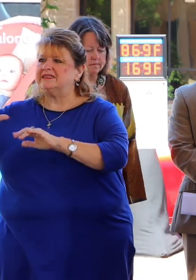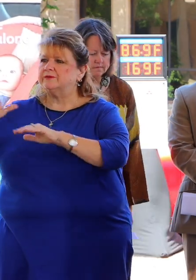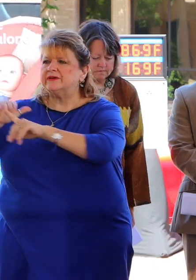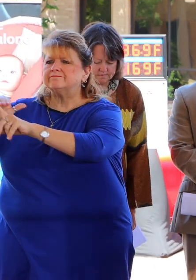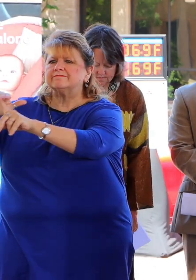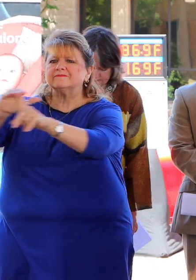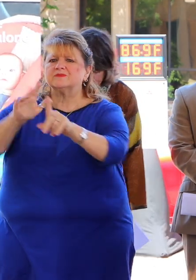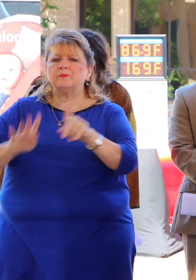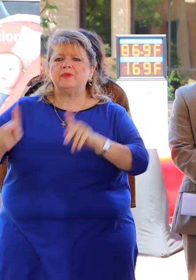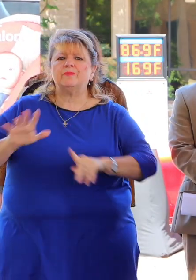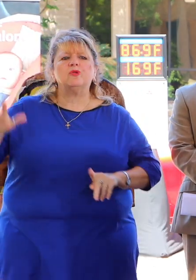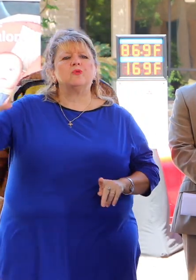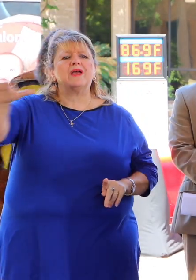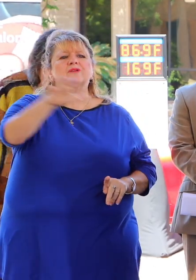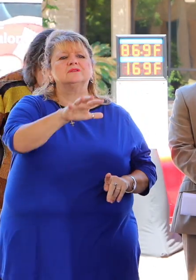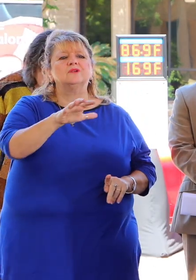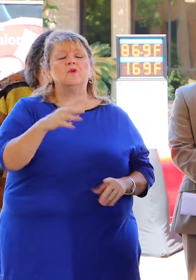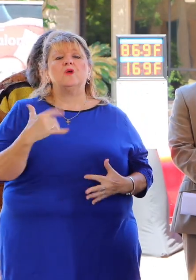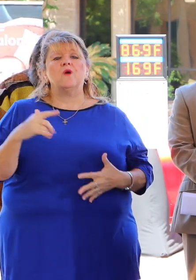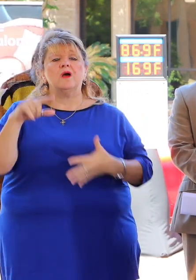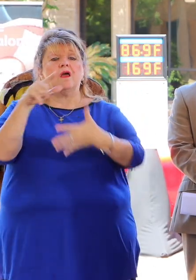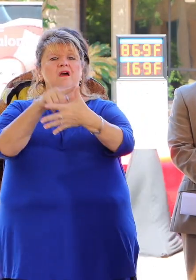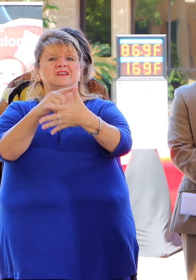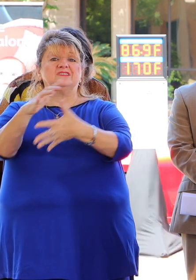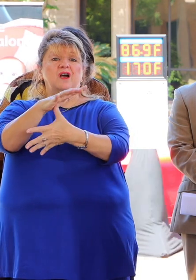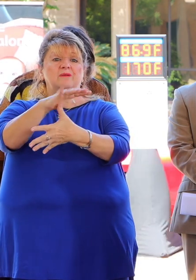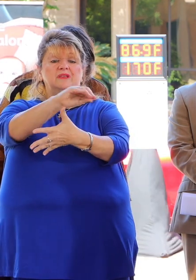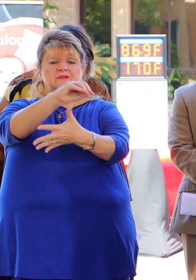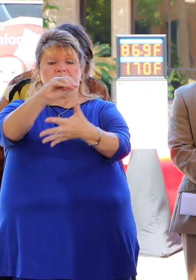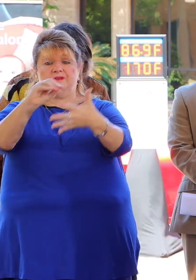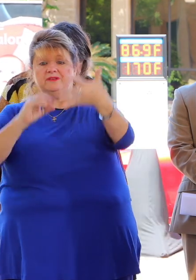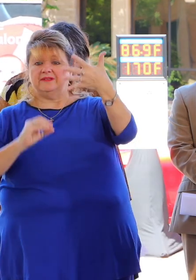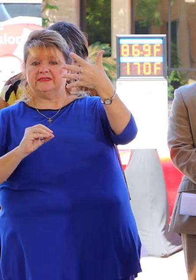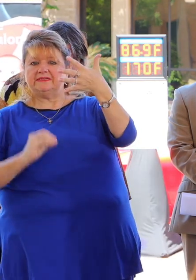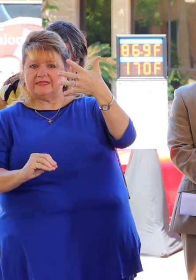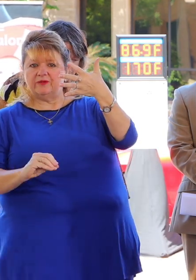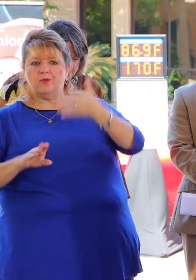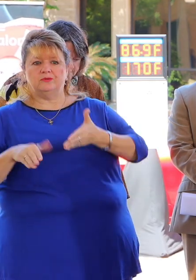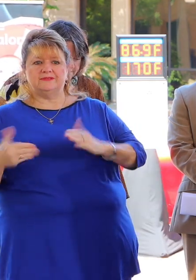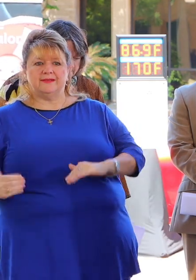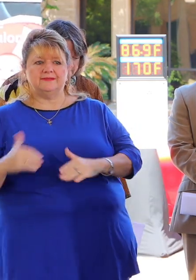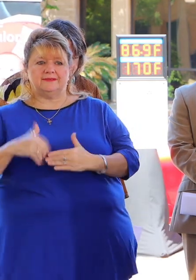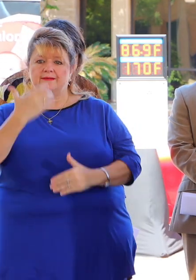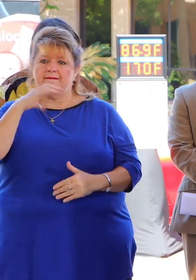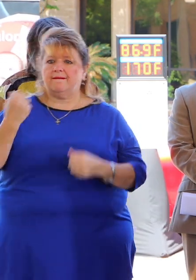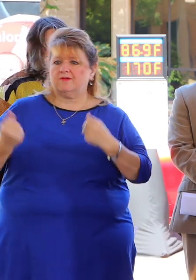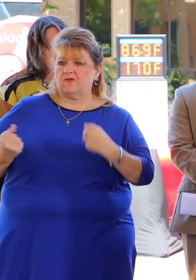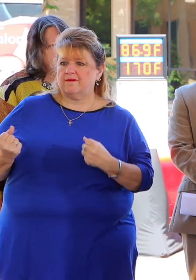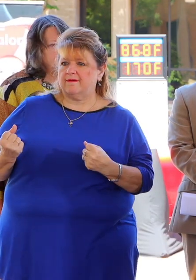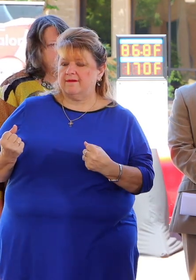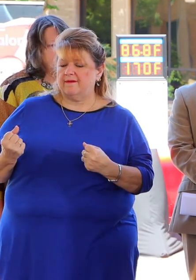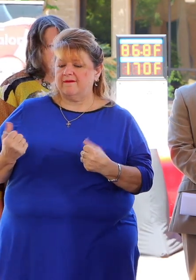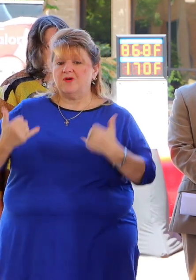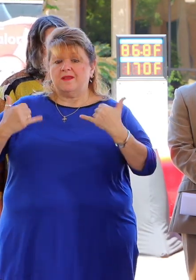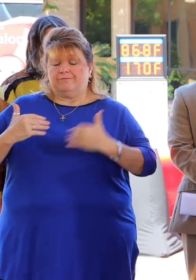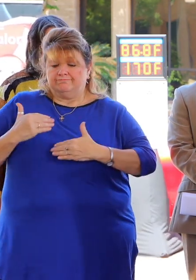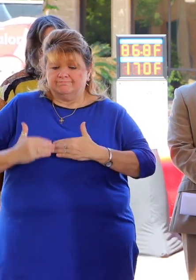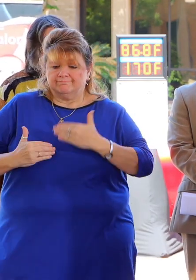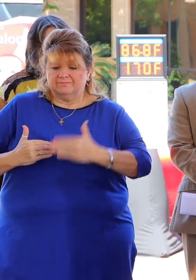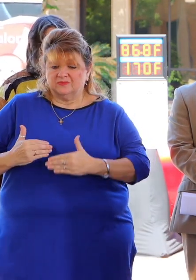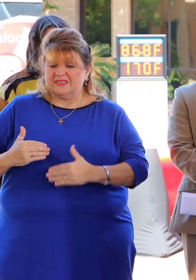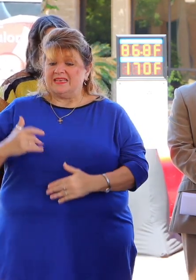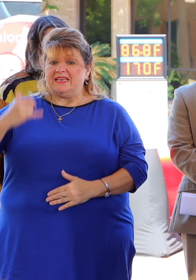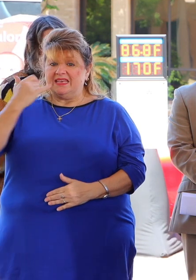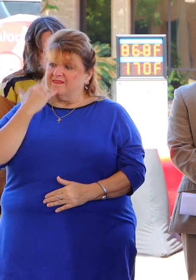the goal of zero deaths related to heat stroke in hot vehicles. Upon taking immediate steps to remove